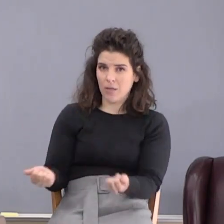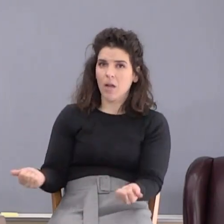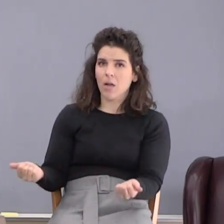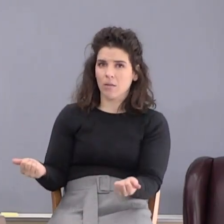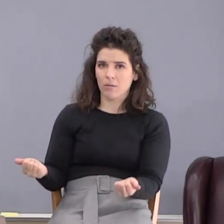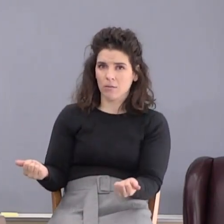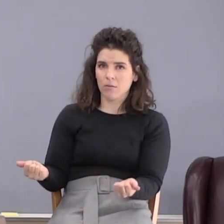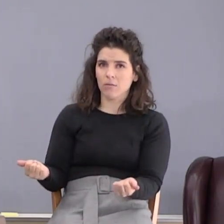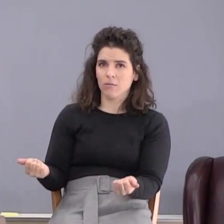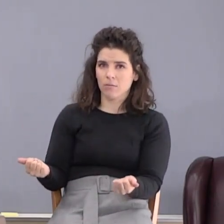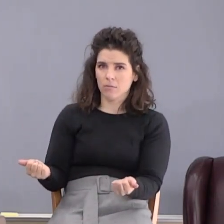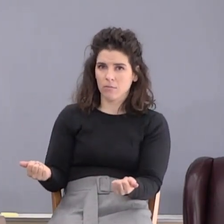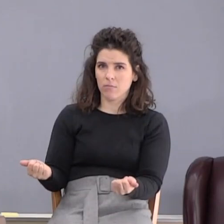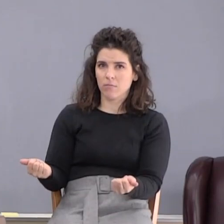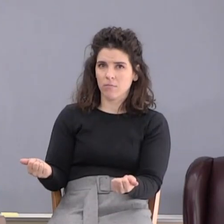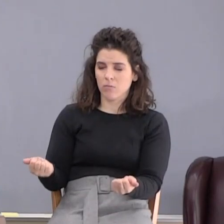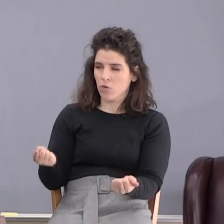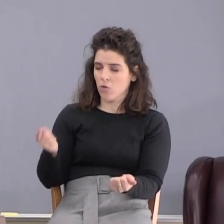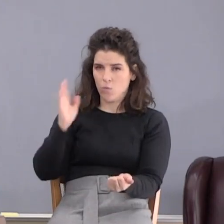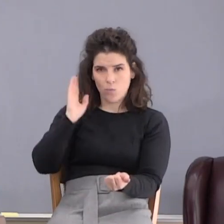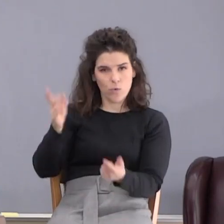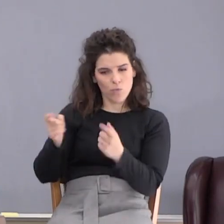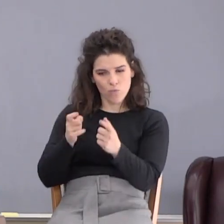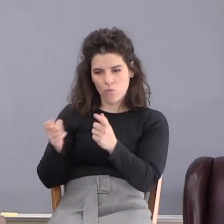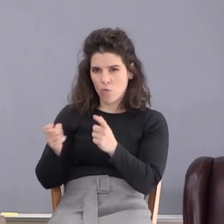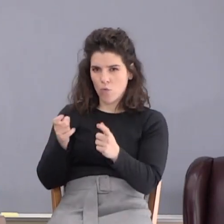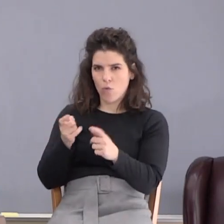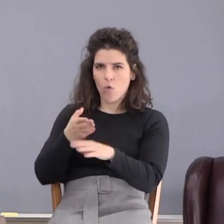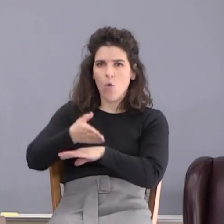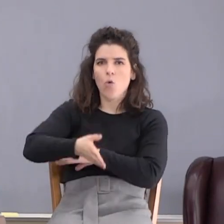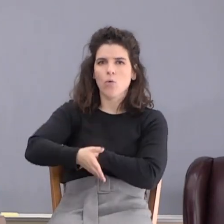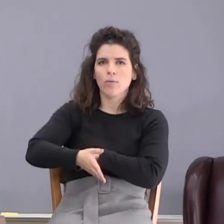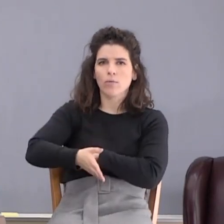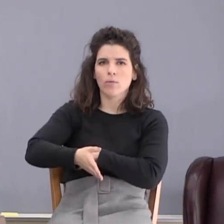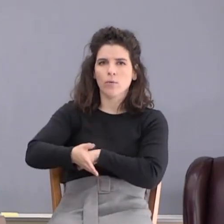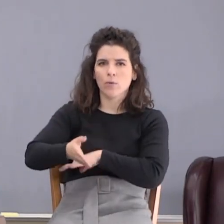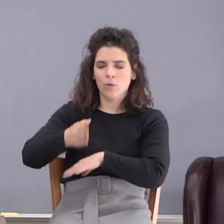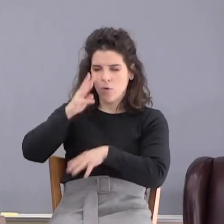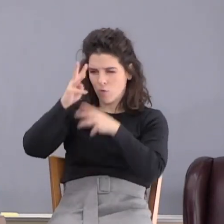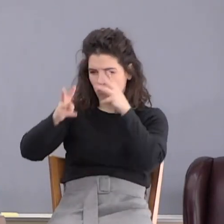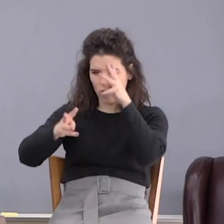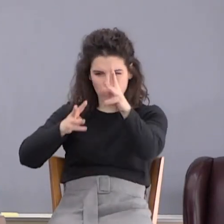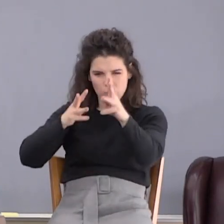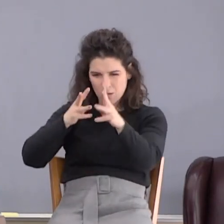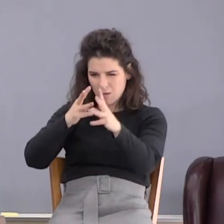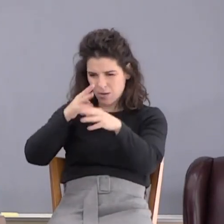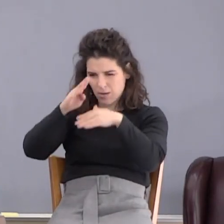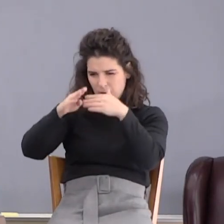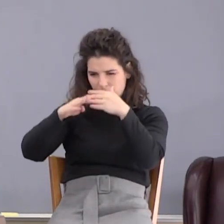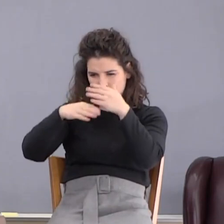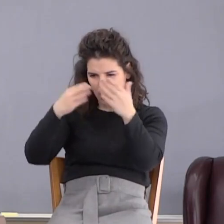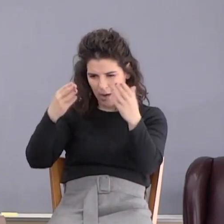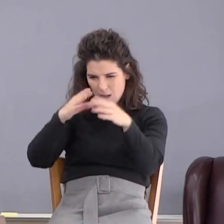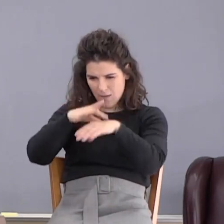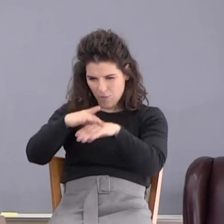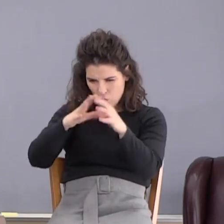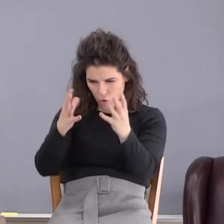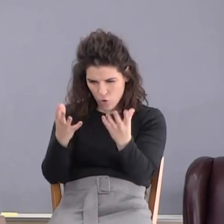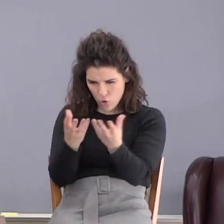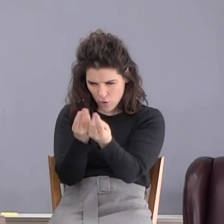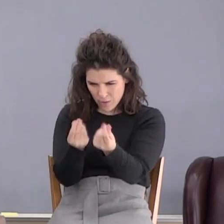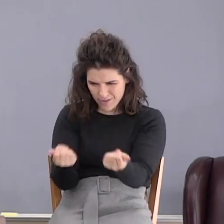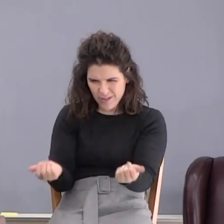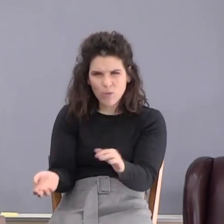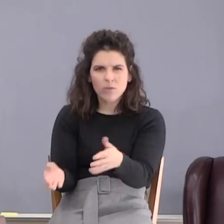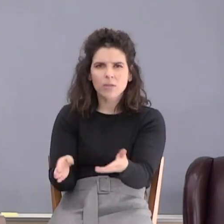die. You're going to rule over a creation that's subject to death. In fact, that's exactly